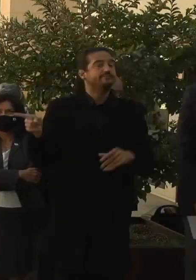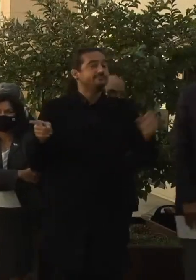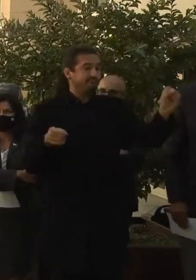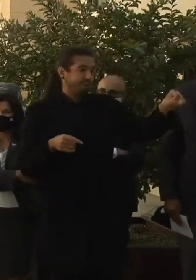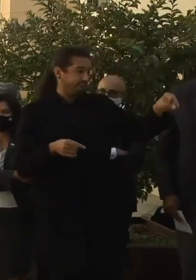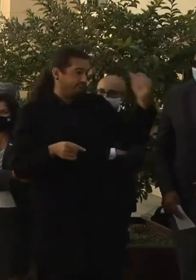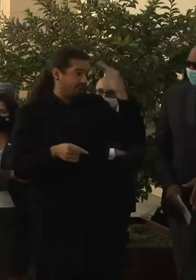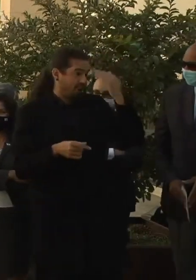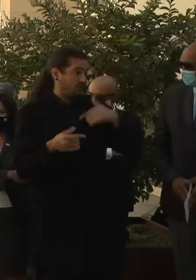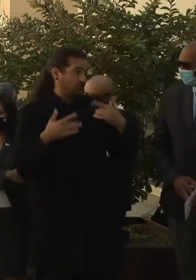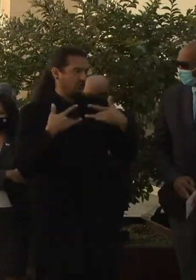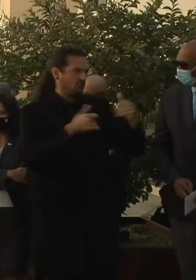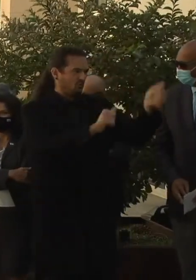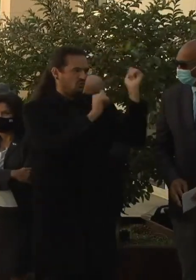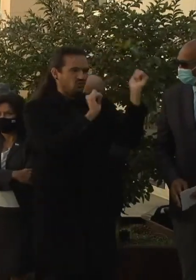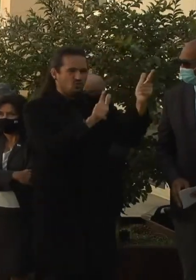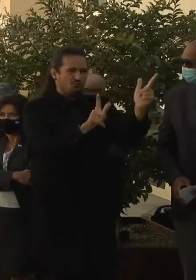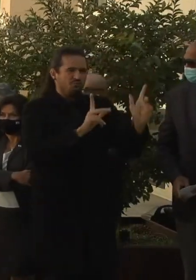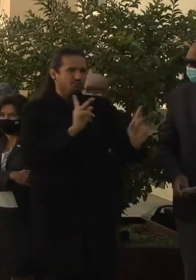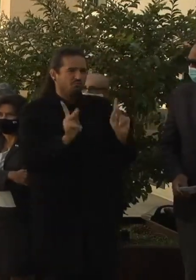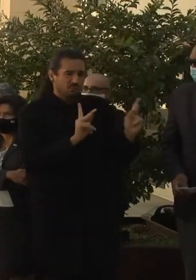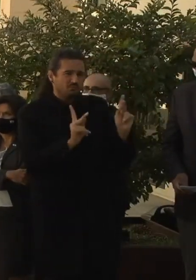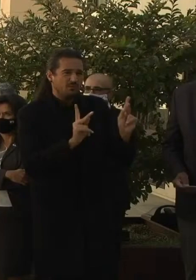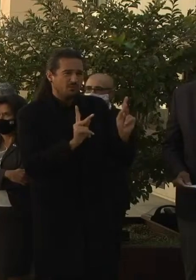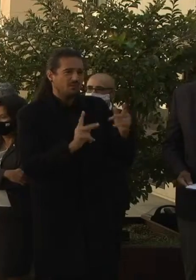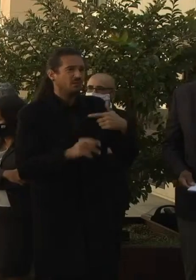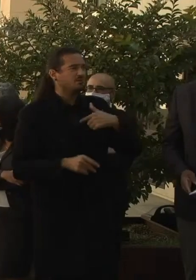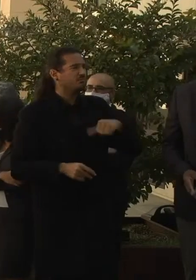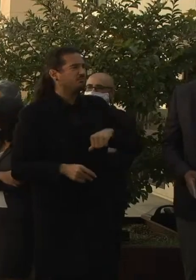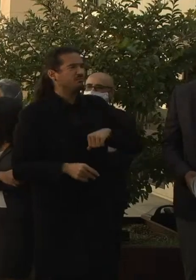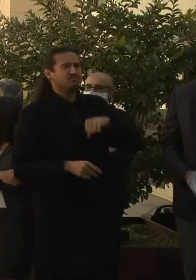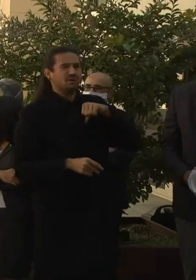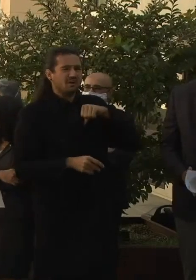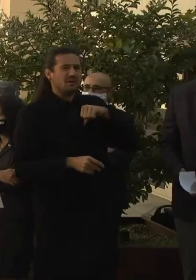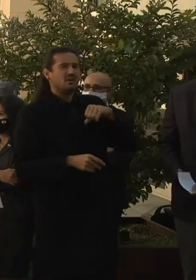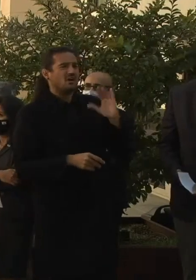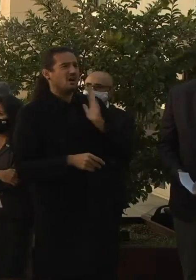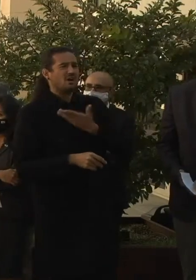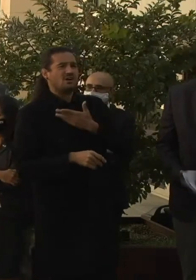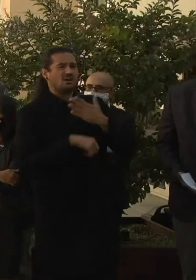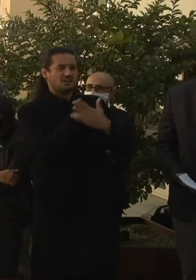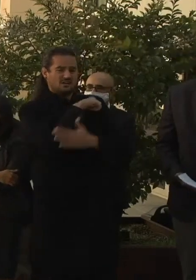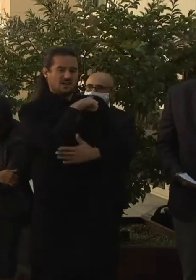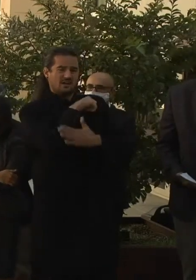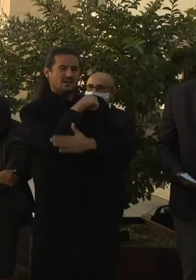we're also very proud of some of our nation-leading efforts, and I think this is important to highlight.